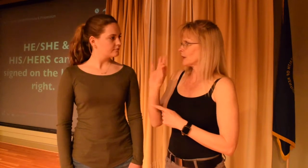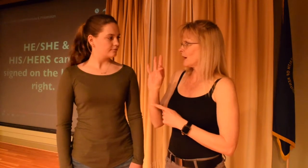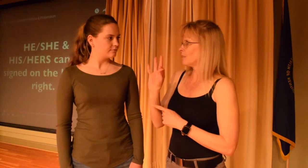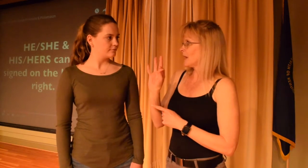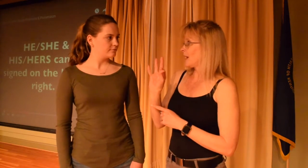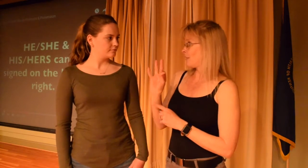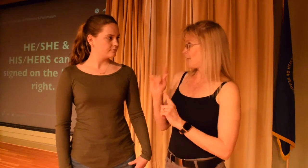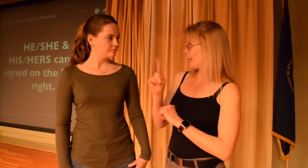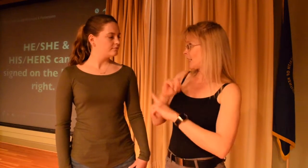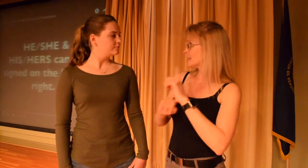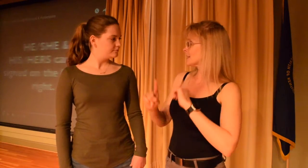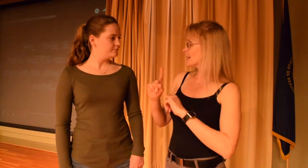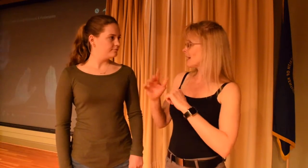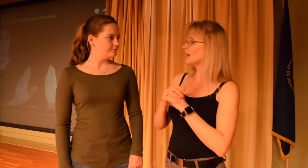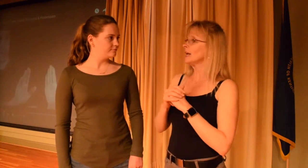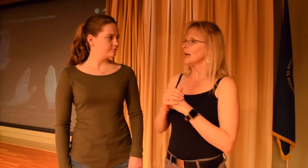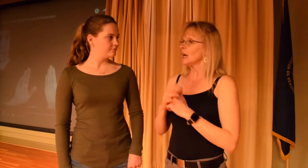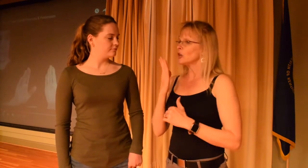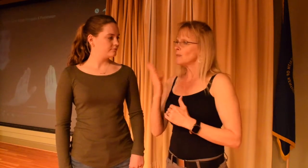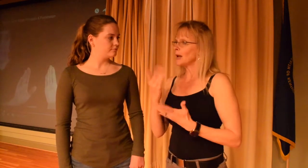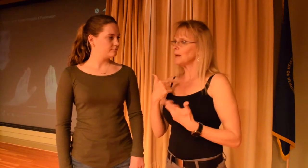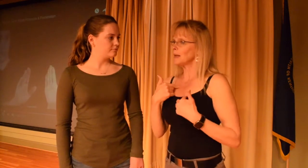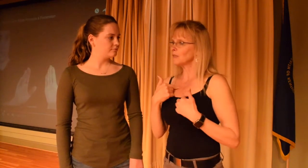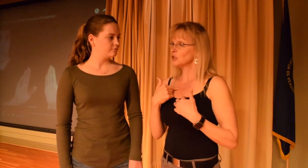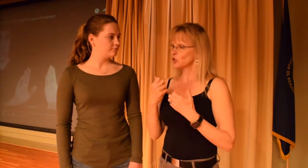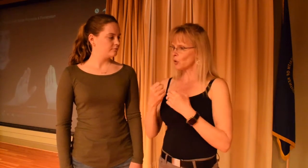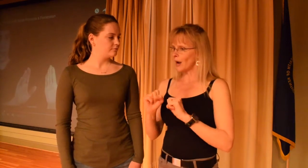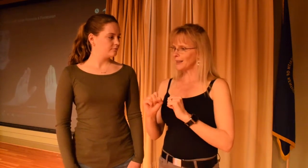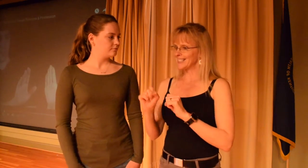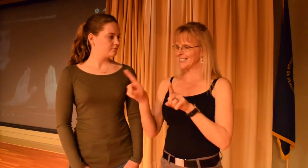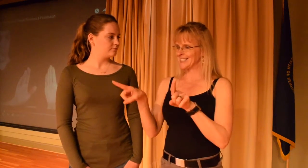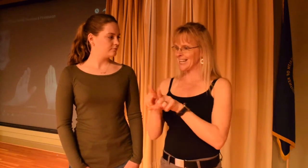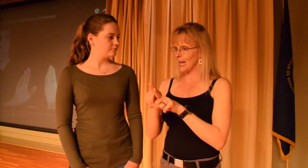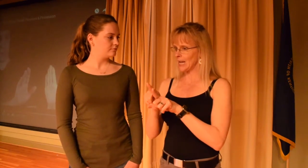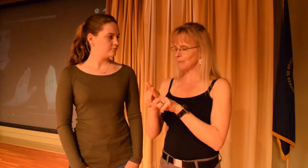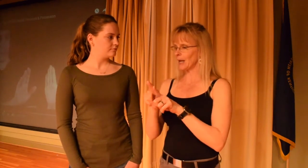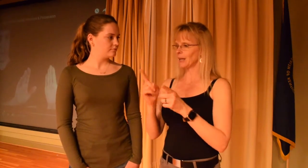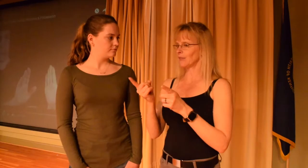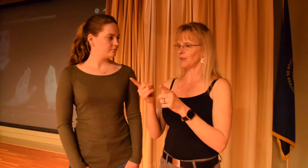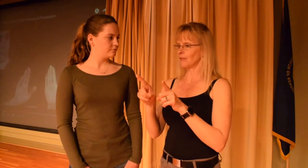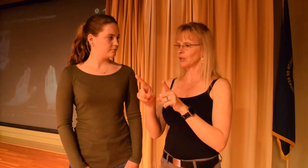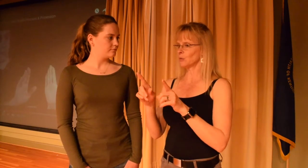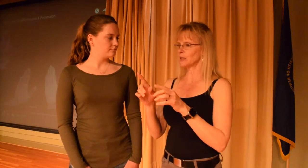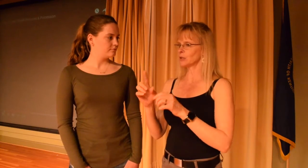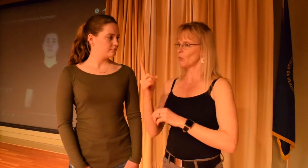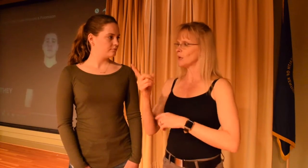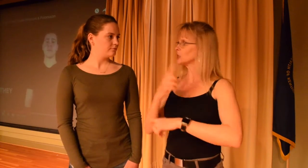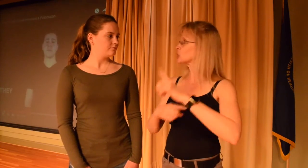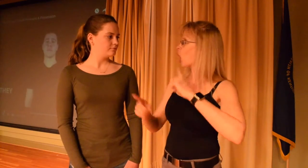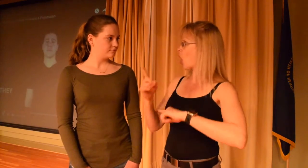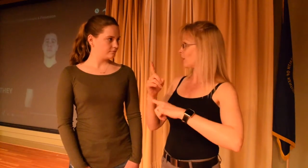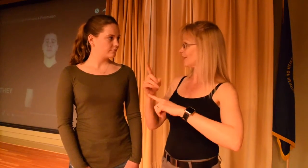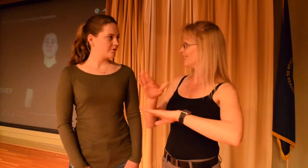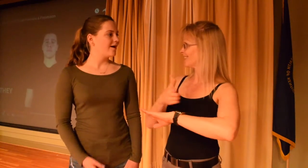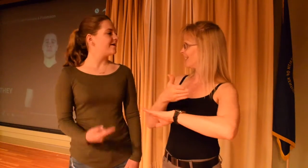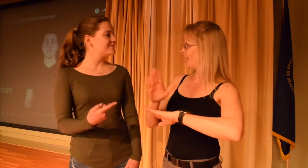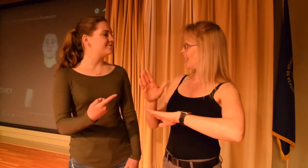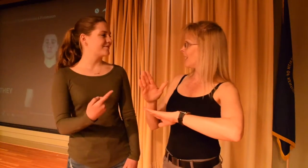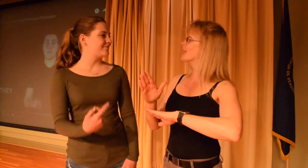up and find how to sign out. And you maybe even try the same, like if there was one song. I've been doing that with